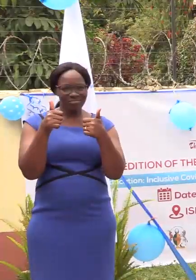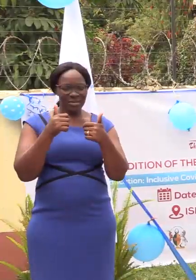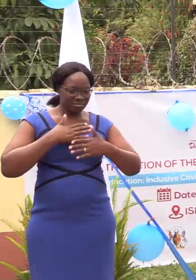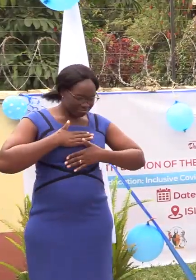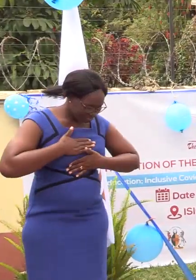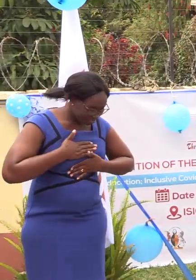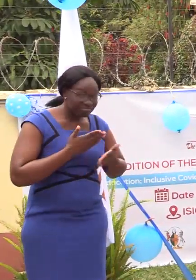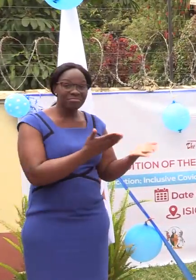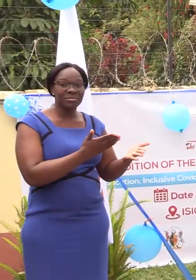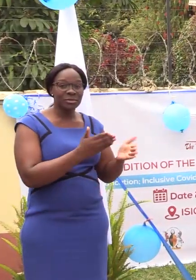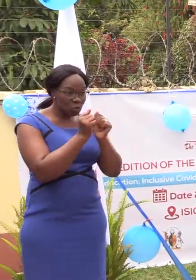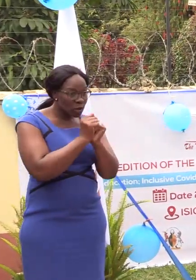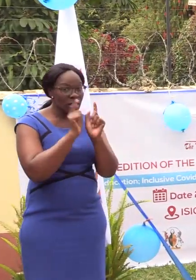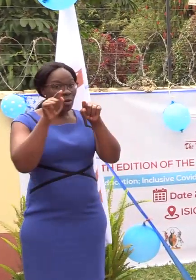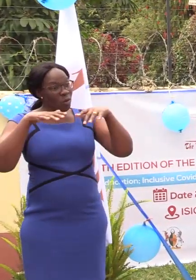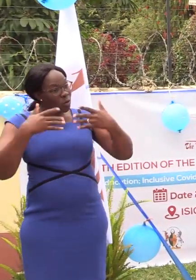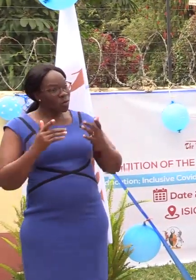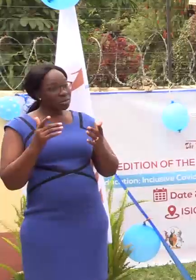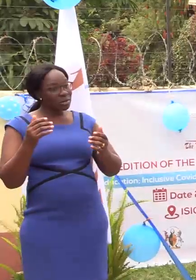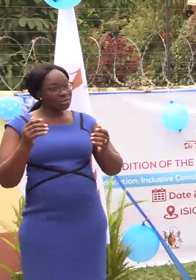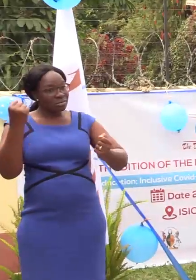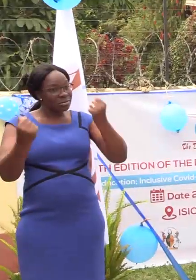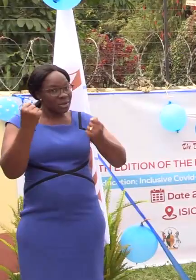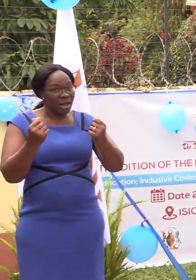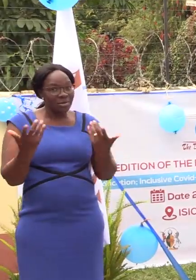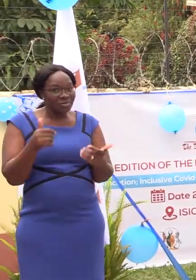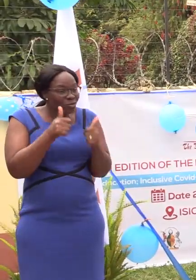Mheshimiwa, tunaenda na wewe mwa utakucha na gari.